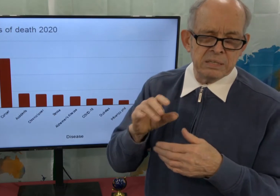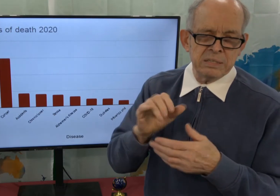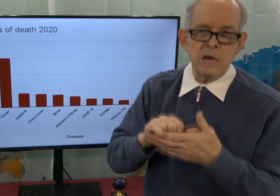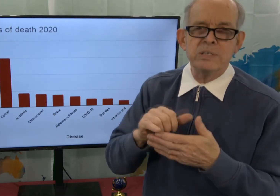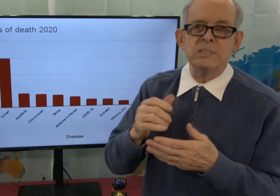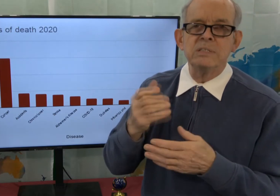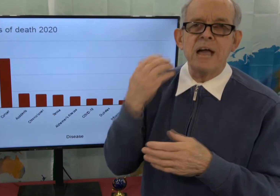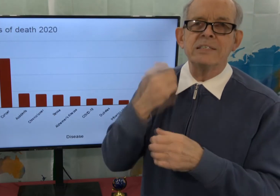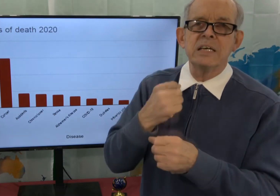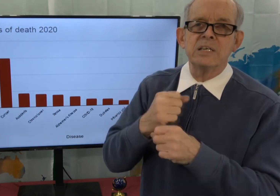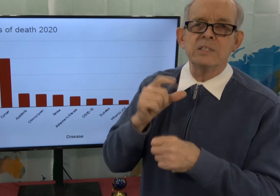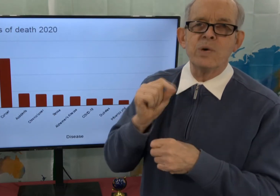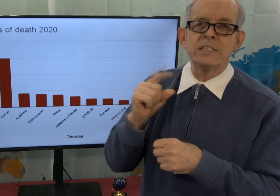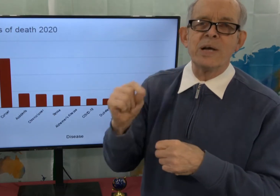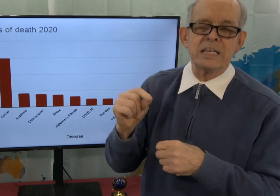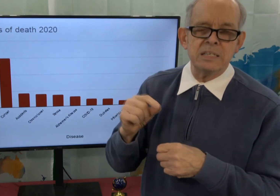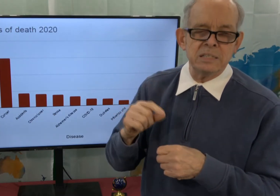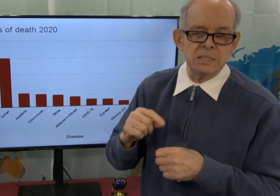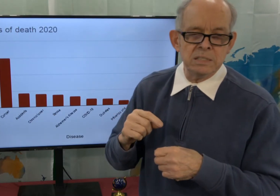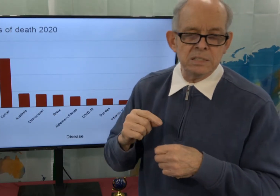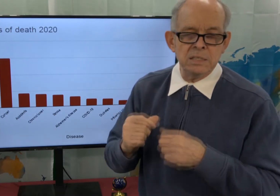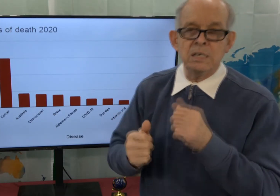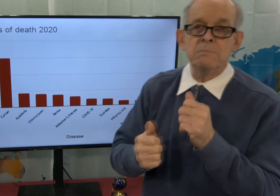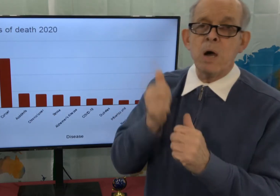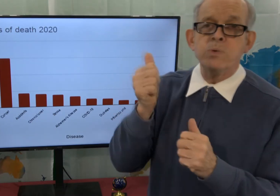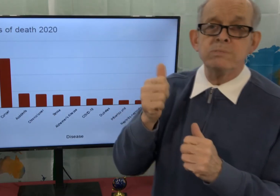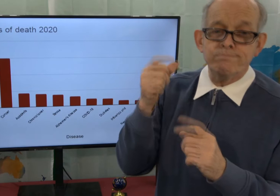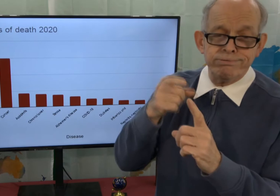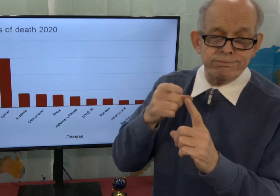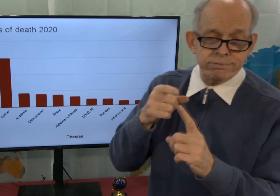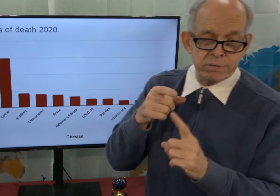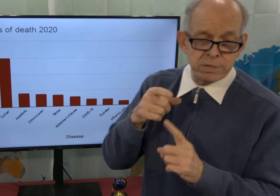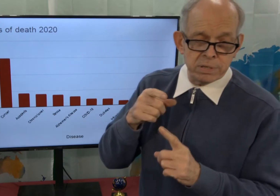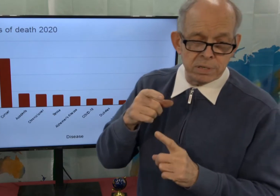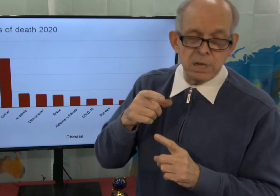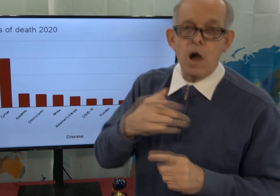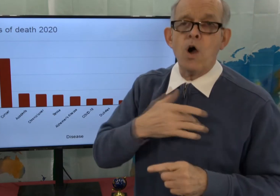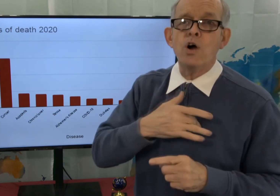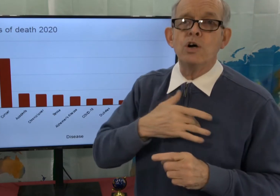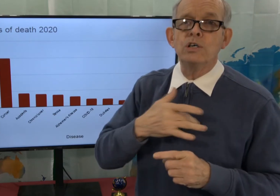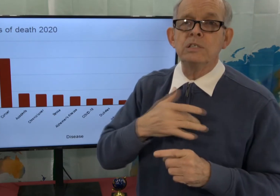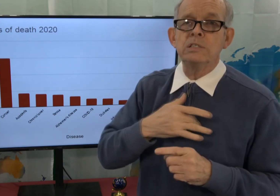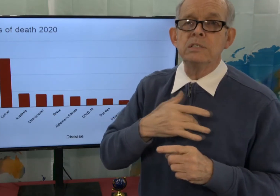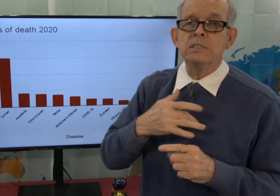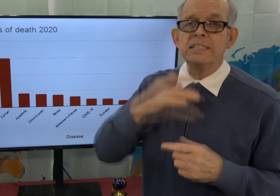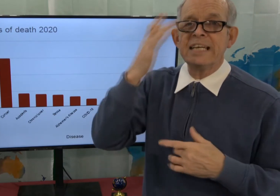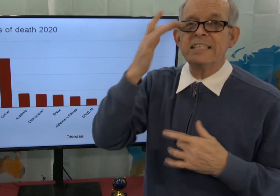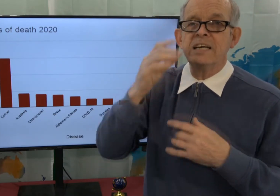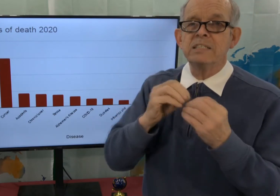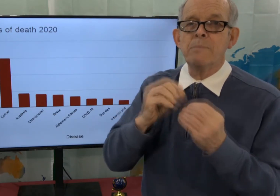That was last year, 2020. Most heart disease, number